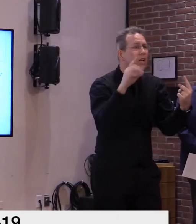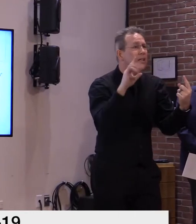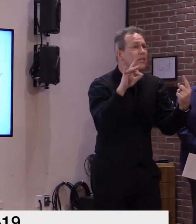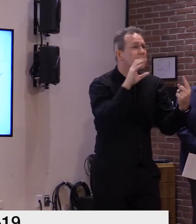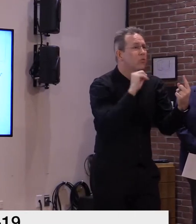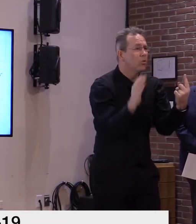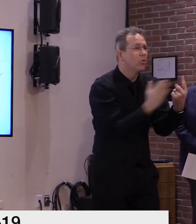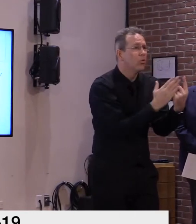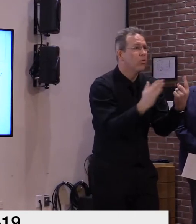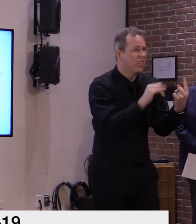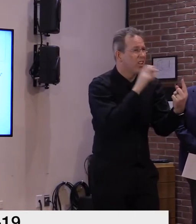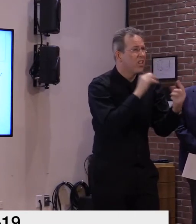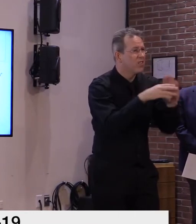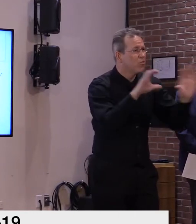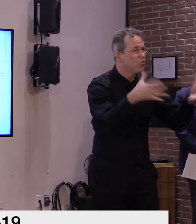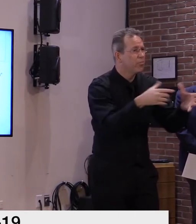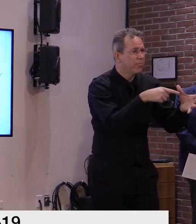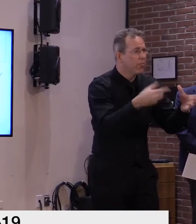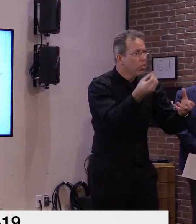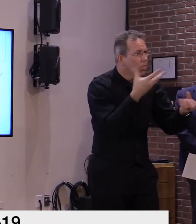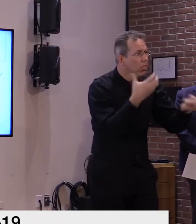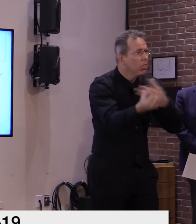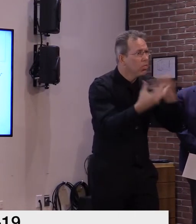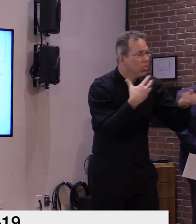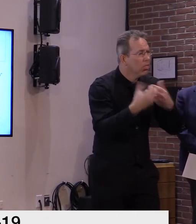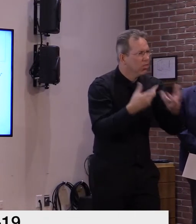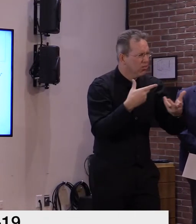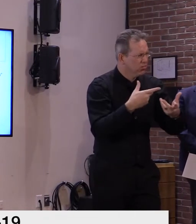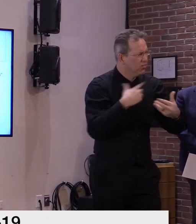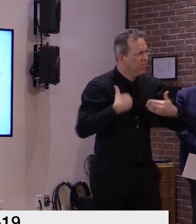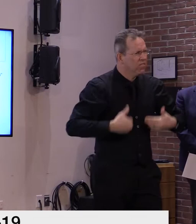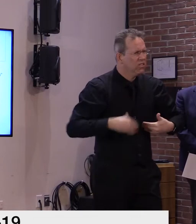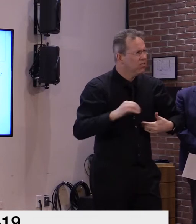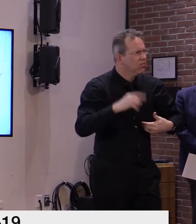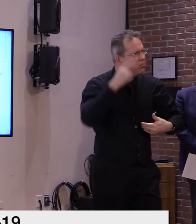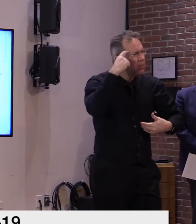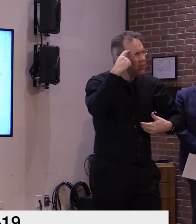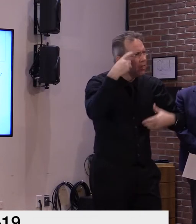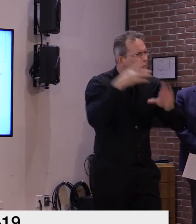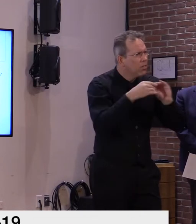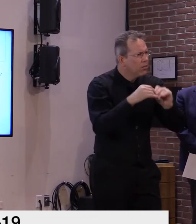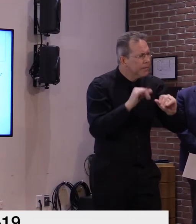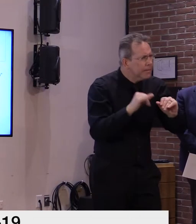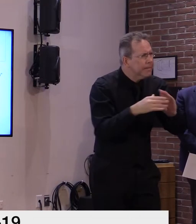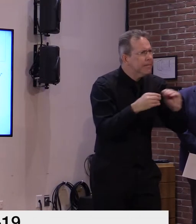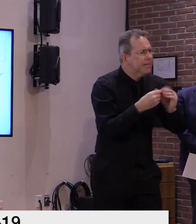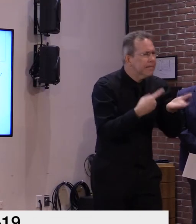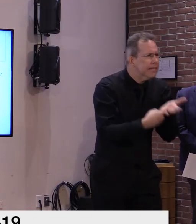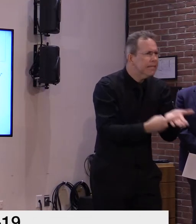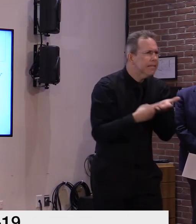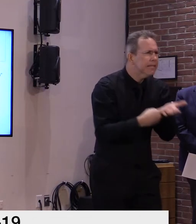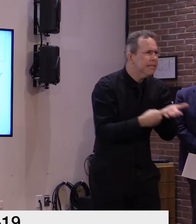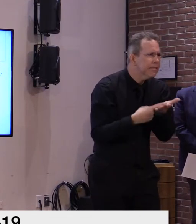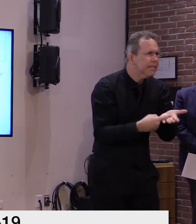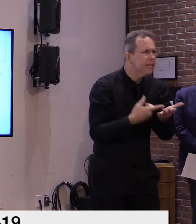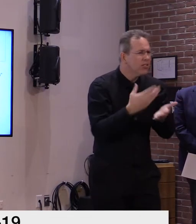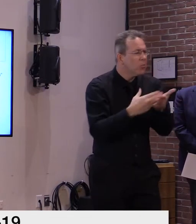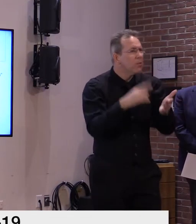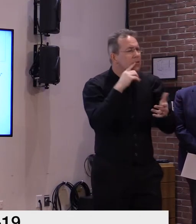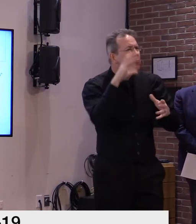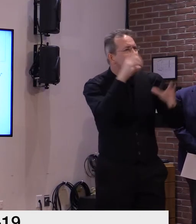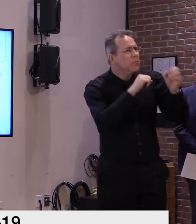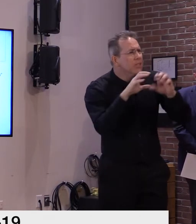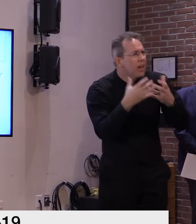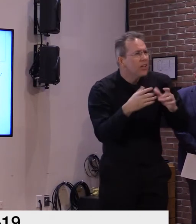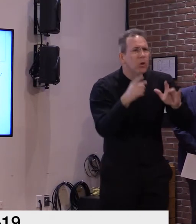lists. We're seeing increase in absenteeism and truancy. Community health providers reporting increased acuity, particularly